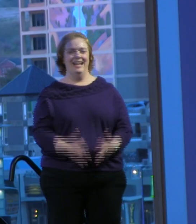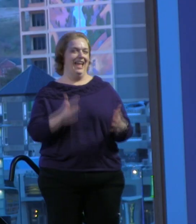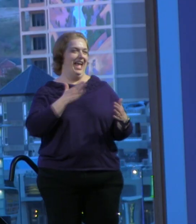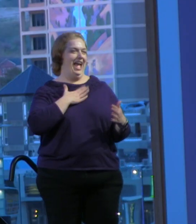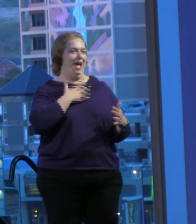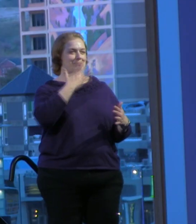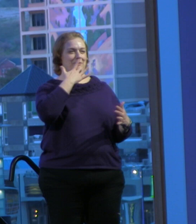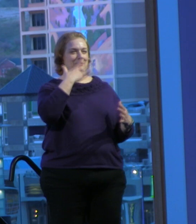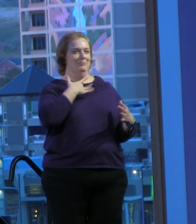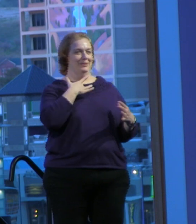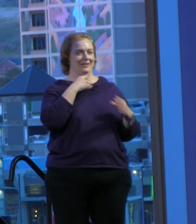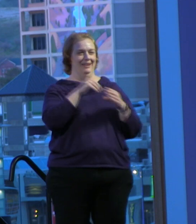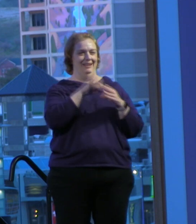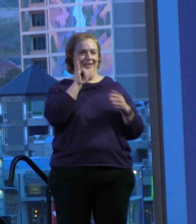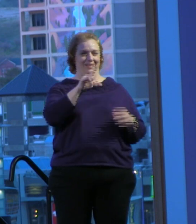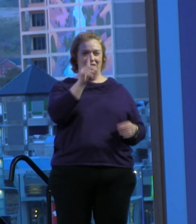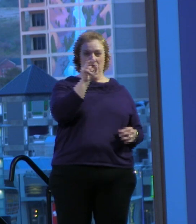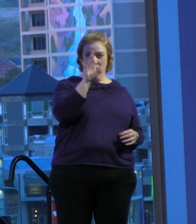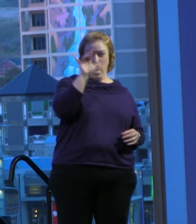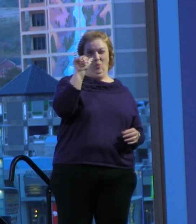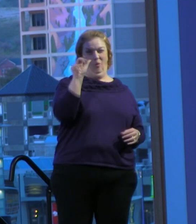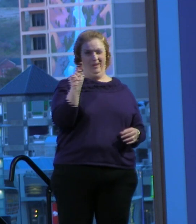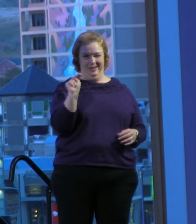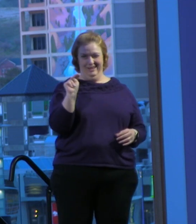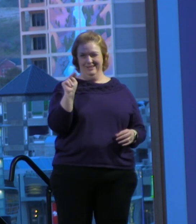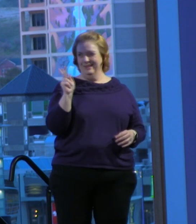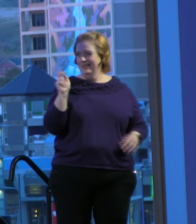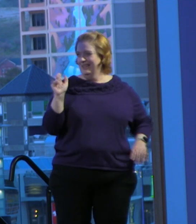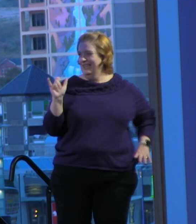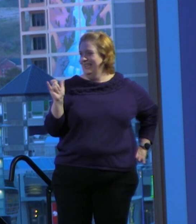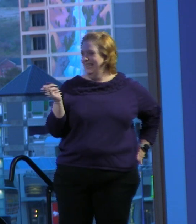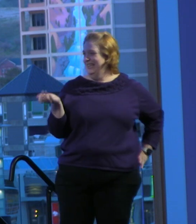happy birthday in the Dorian key, I think. Dorian mode.